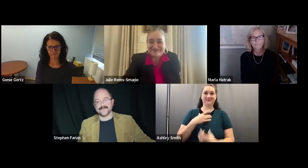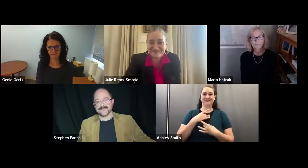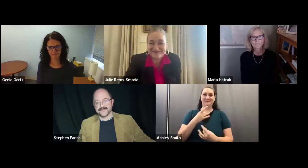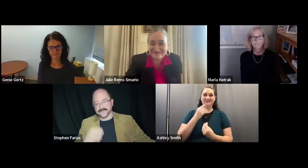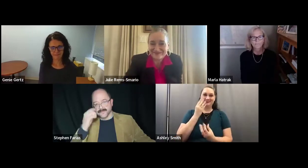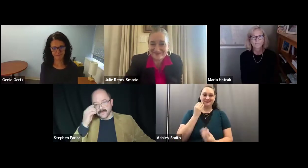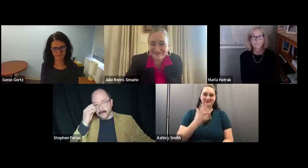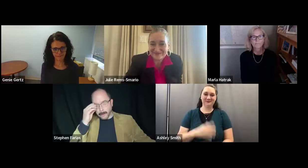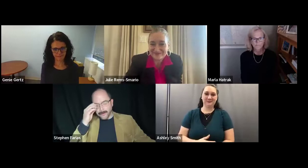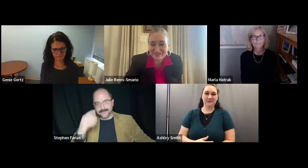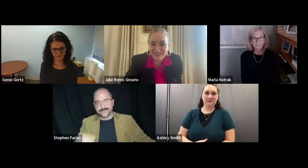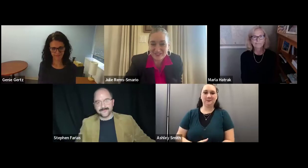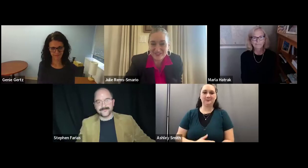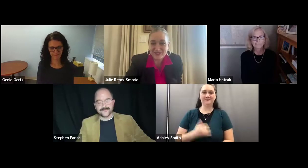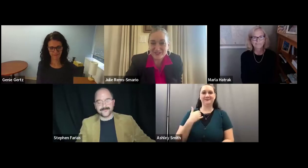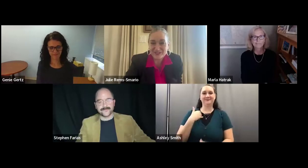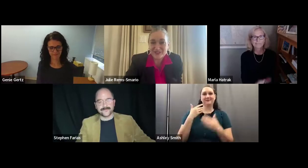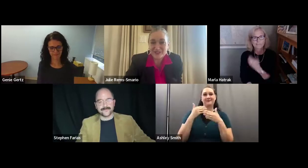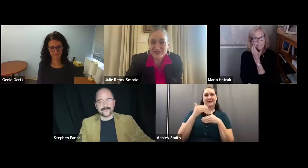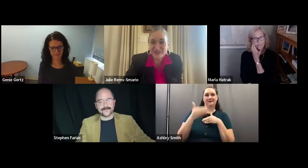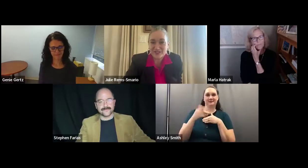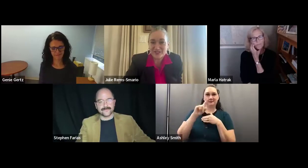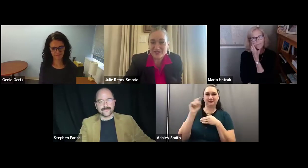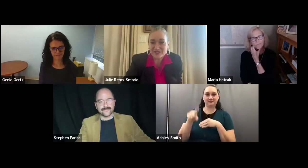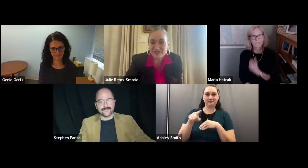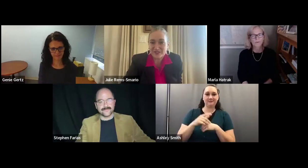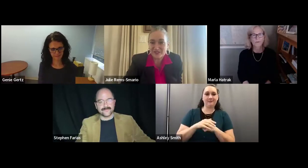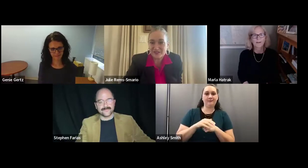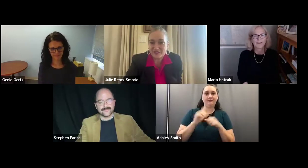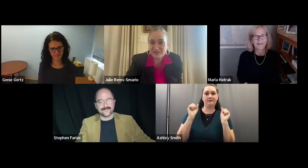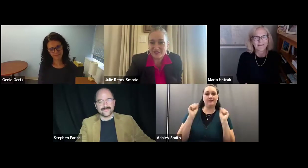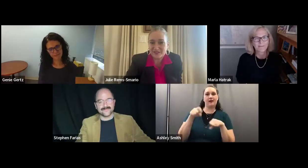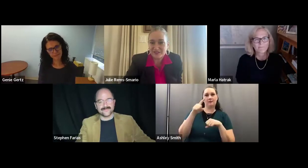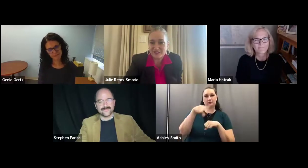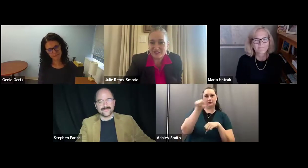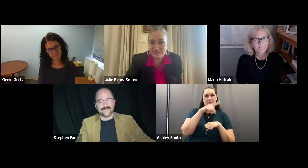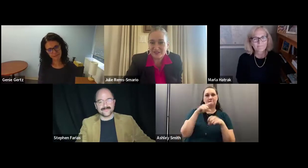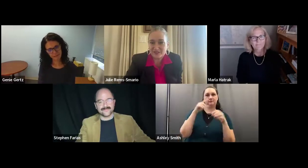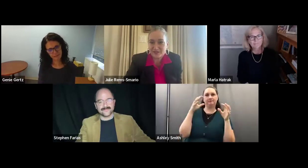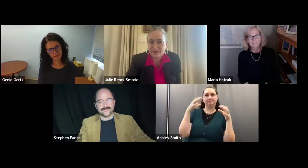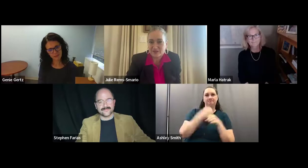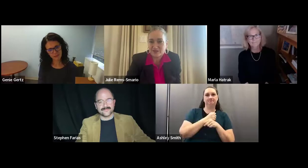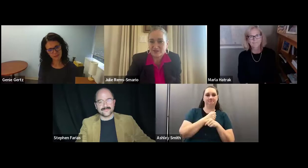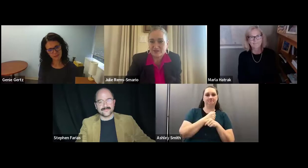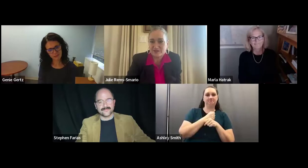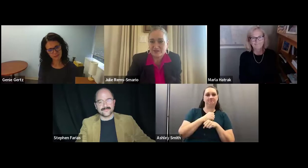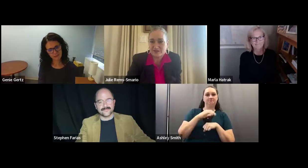sharing that. That's very interesting to consider. So the next question I have here is, can you